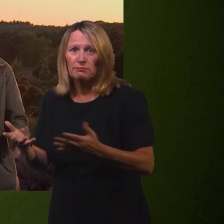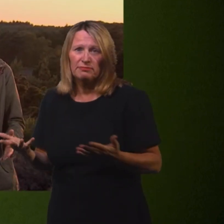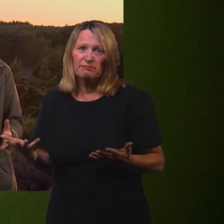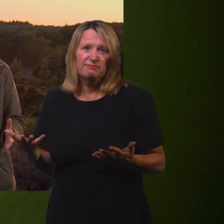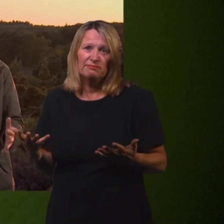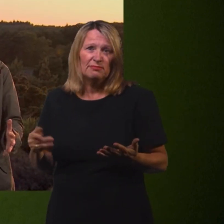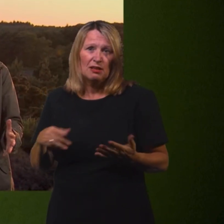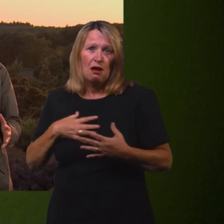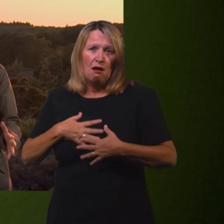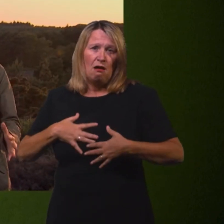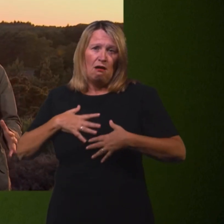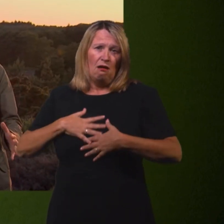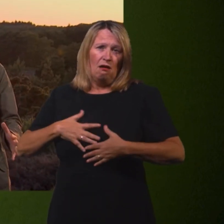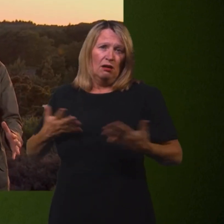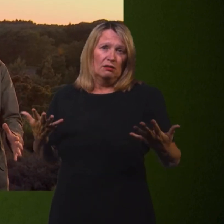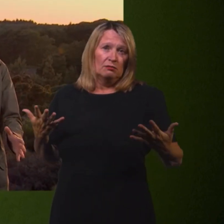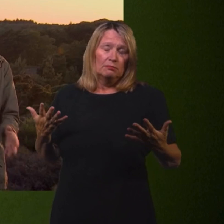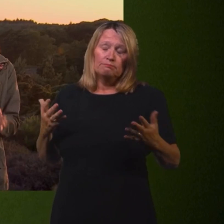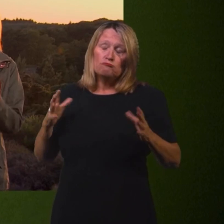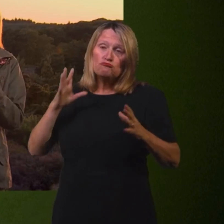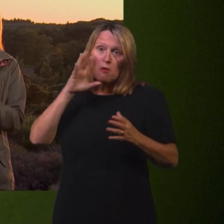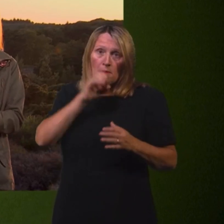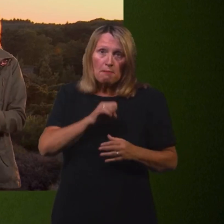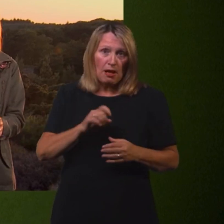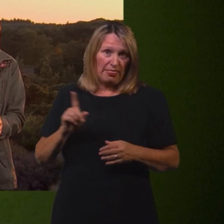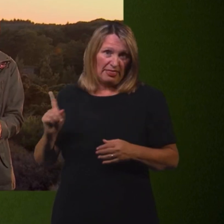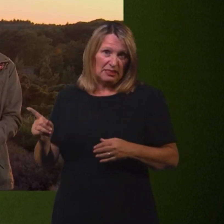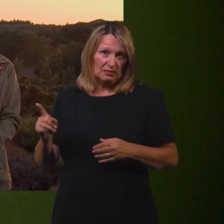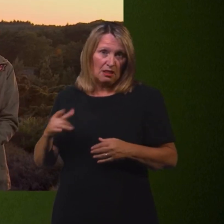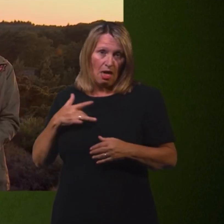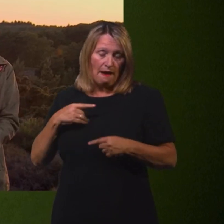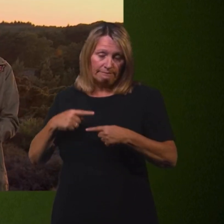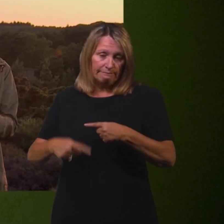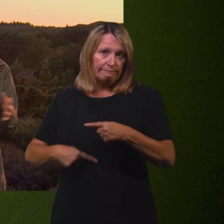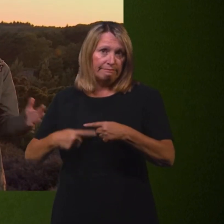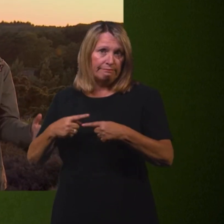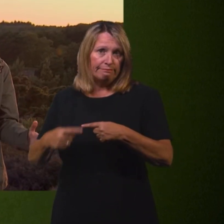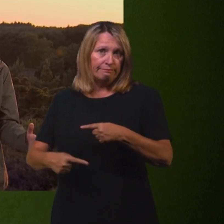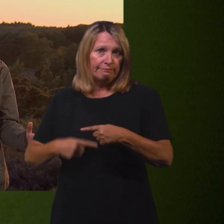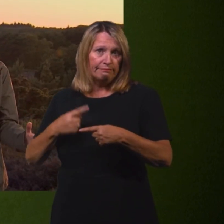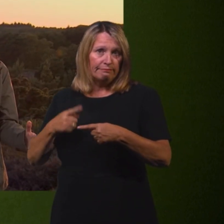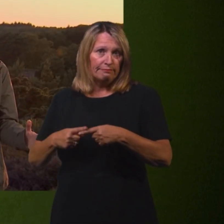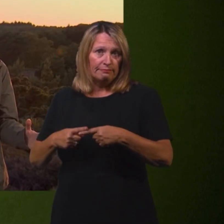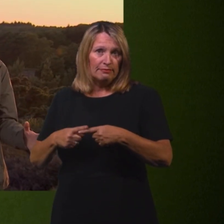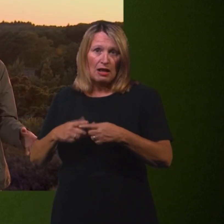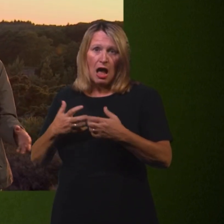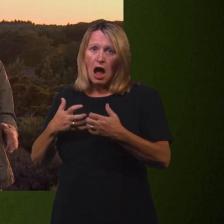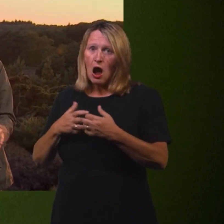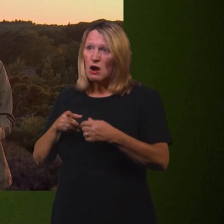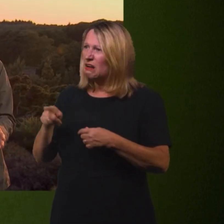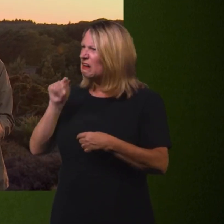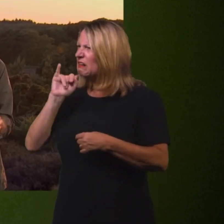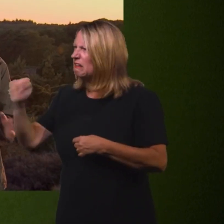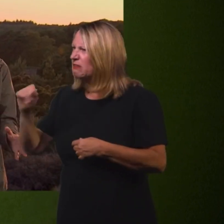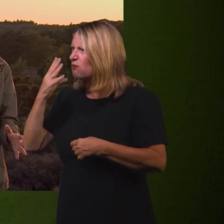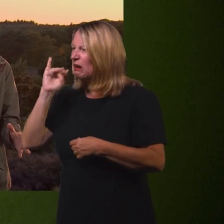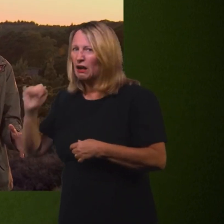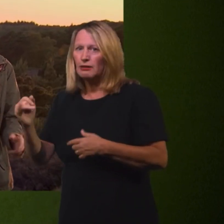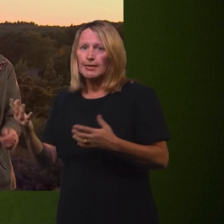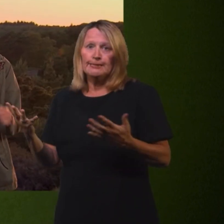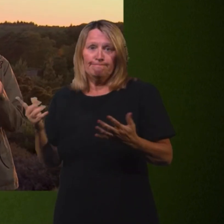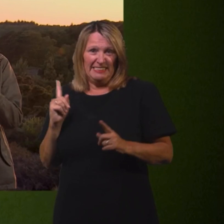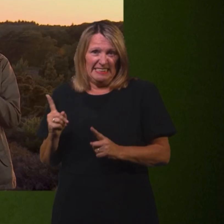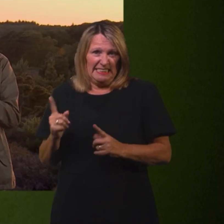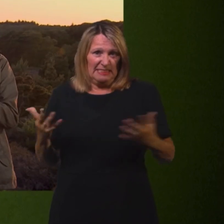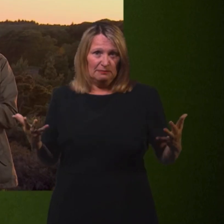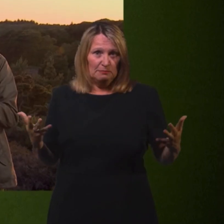Emotions are all over the place. But what we do have to remember is this is the circle of life, and don't demonise the predator.